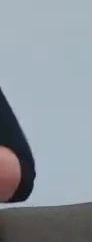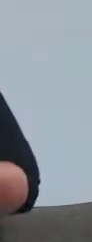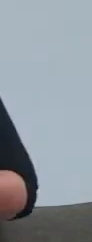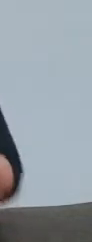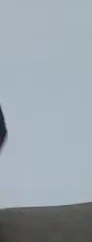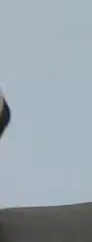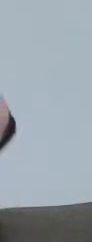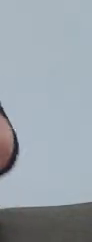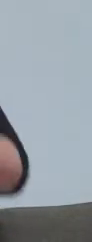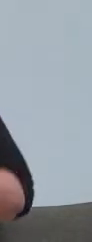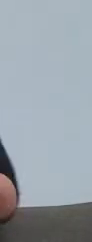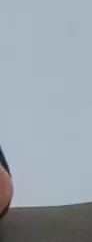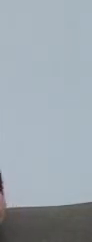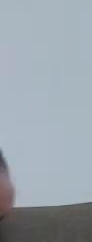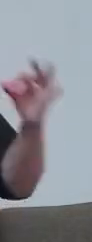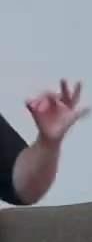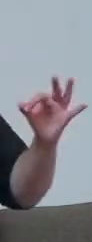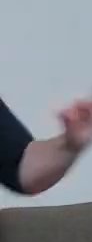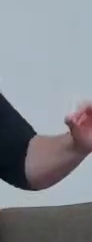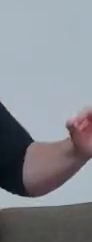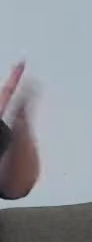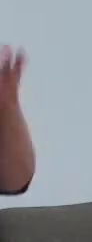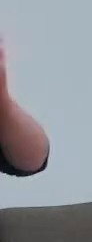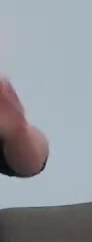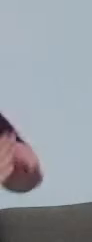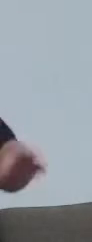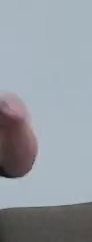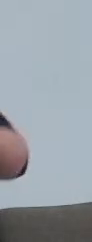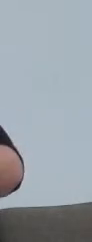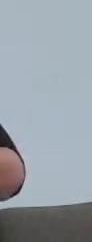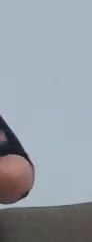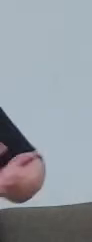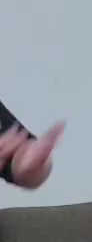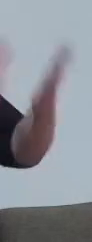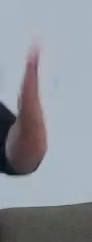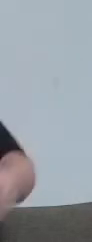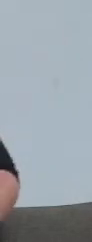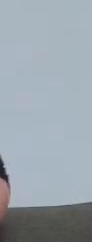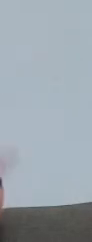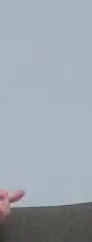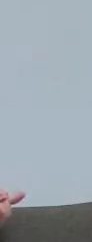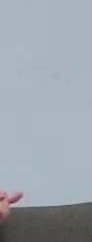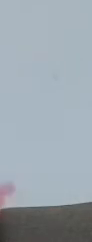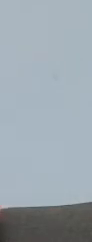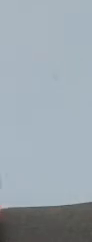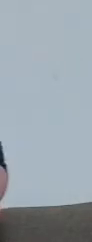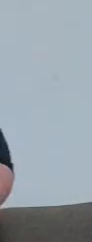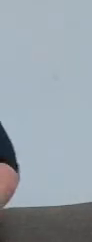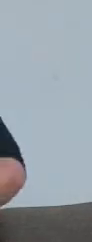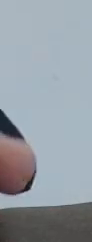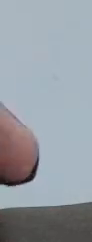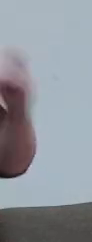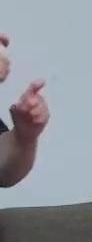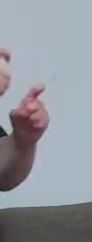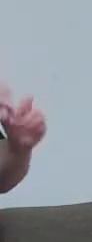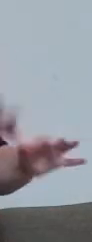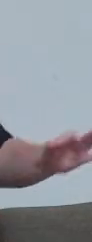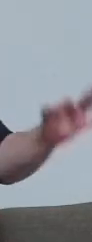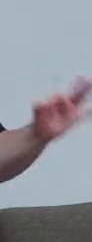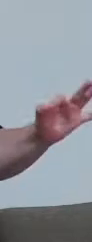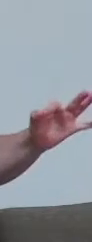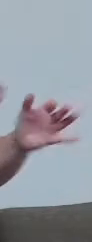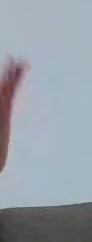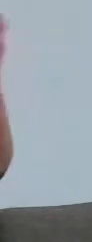you want perfect peace, get in his presence. He's able to impart unto you a peace that